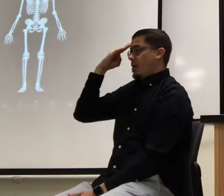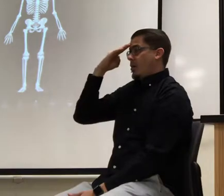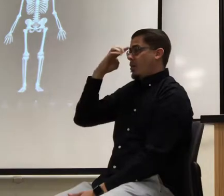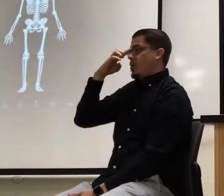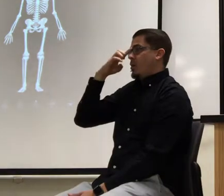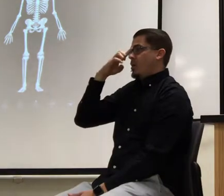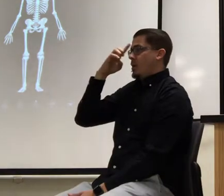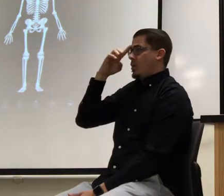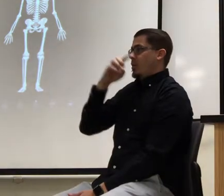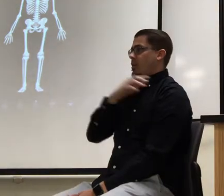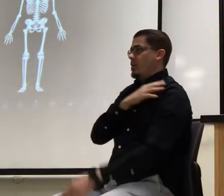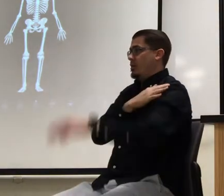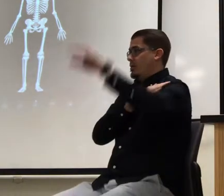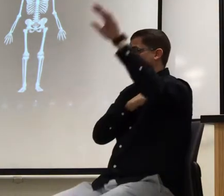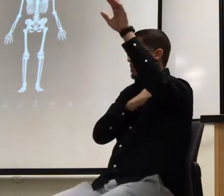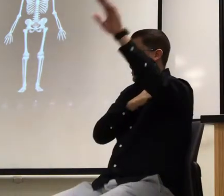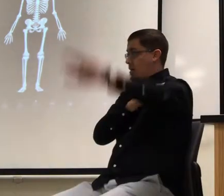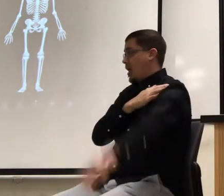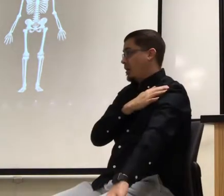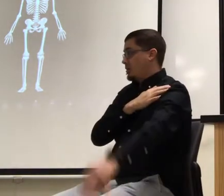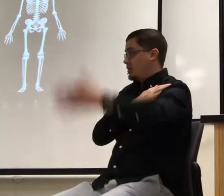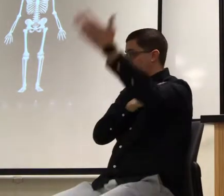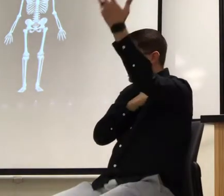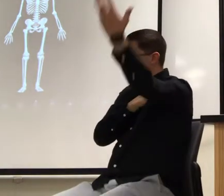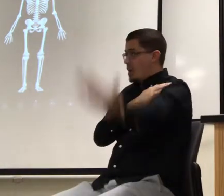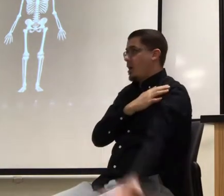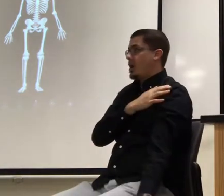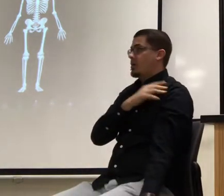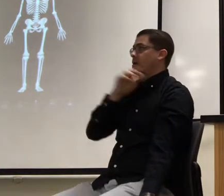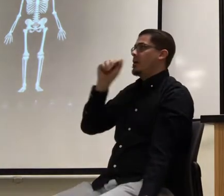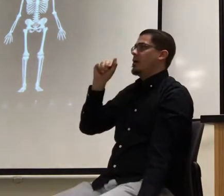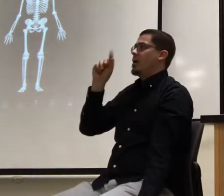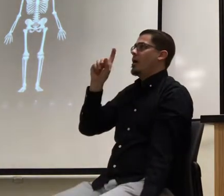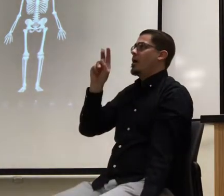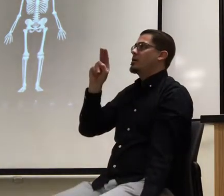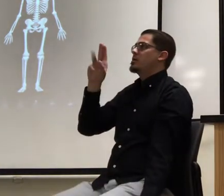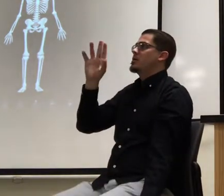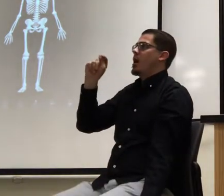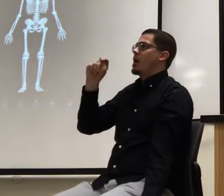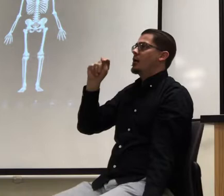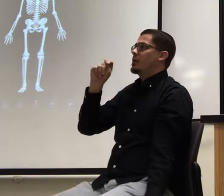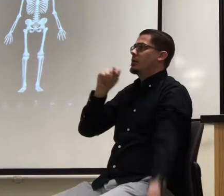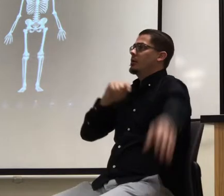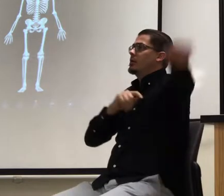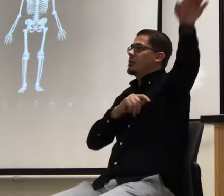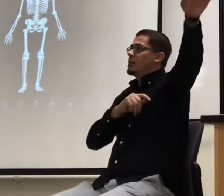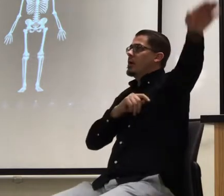I know it adducts shoulder.